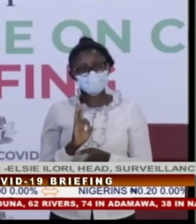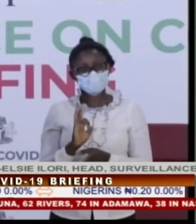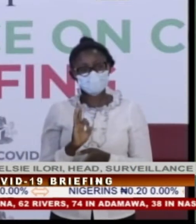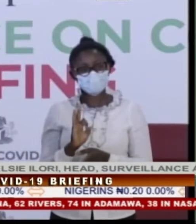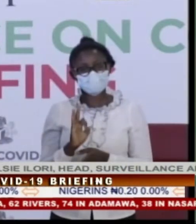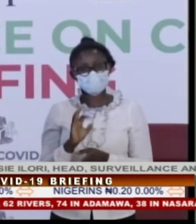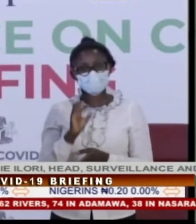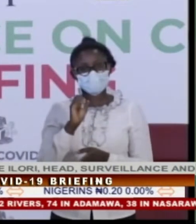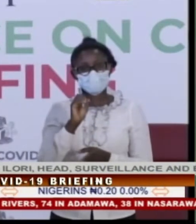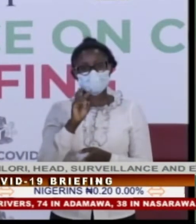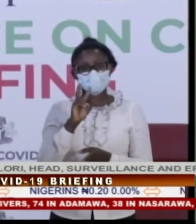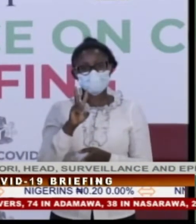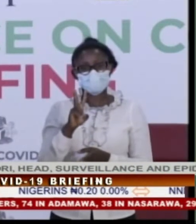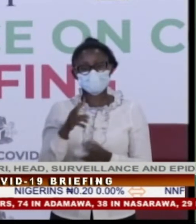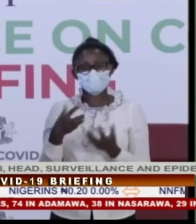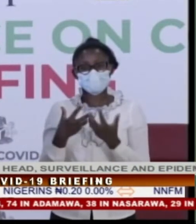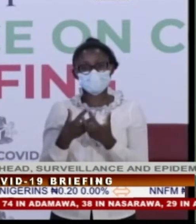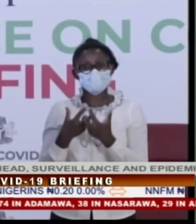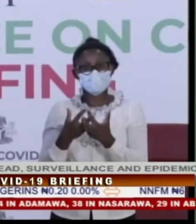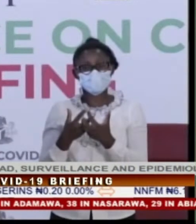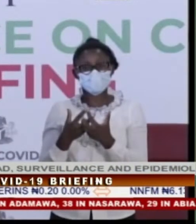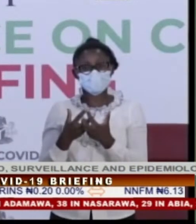oxygen plants across the